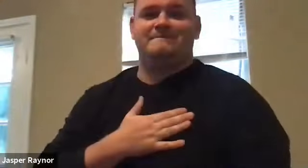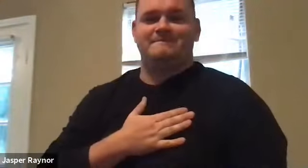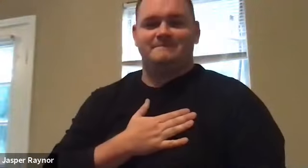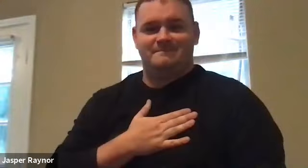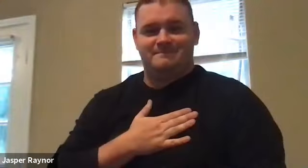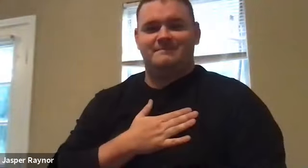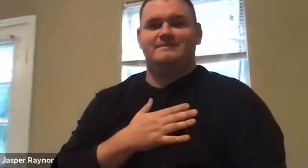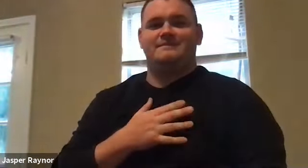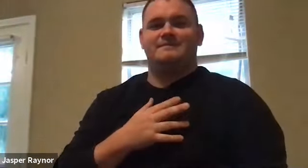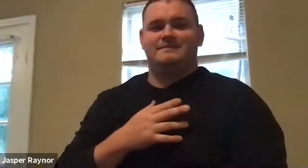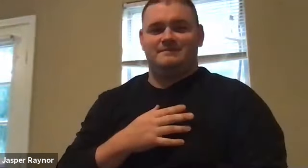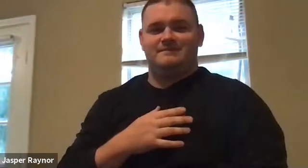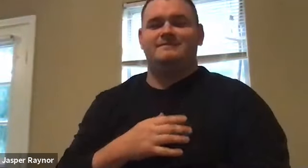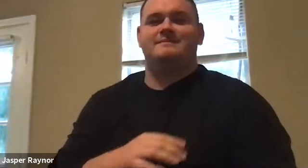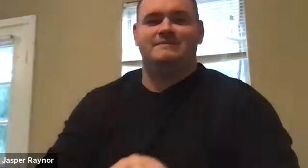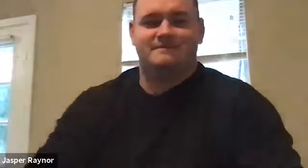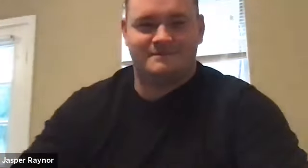my name